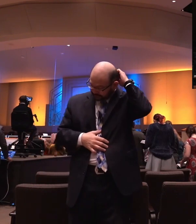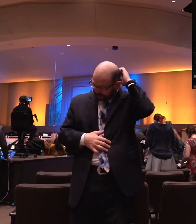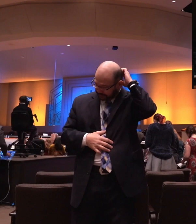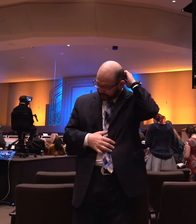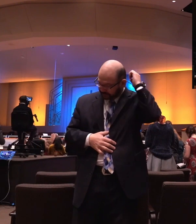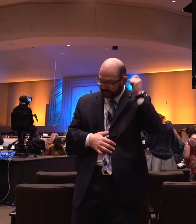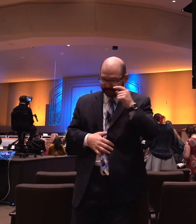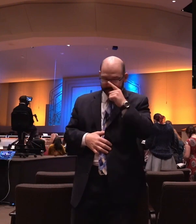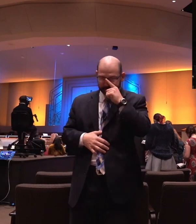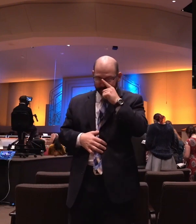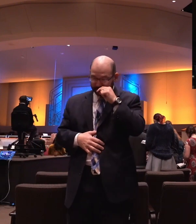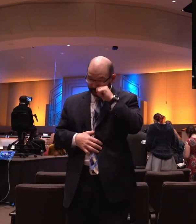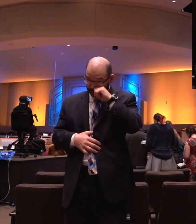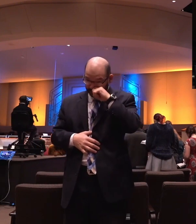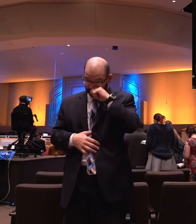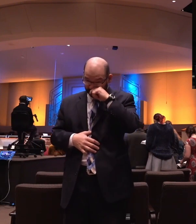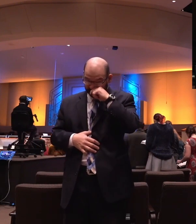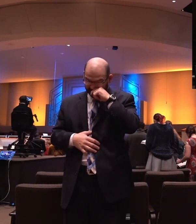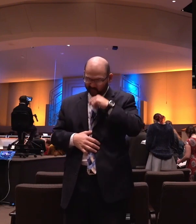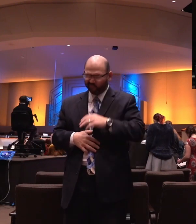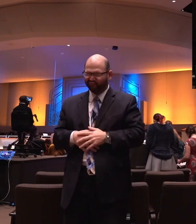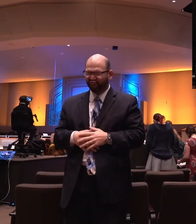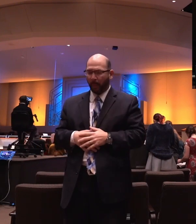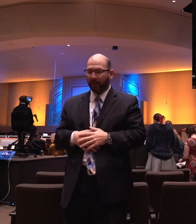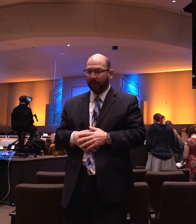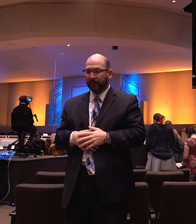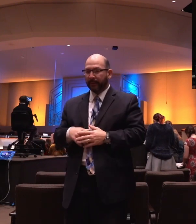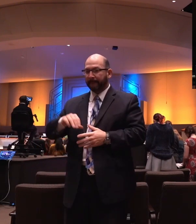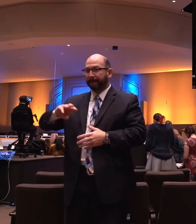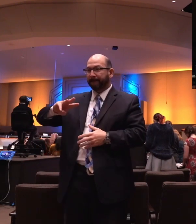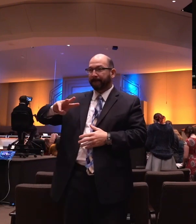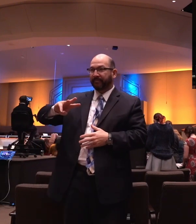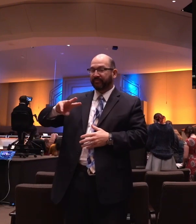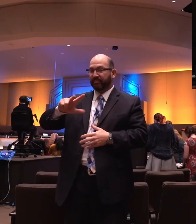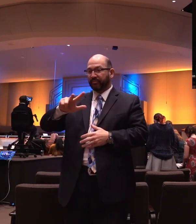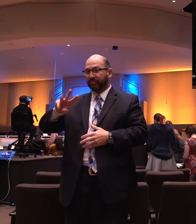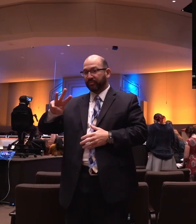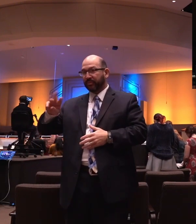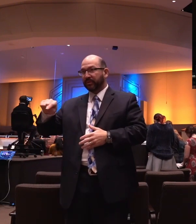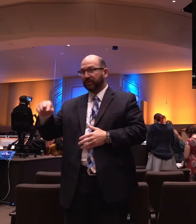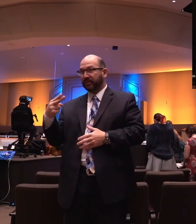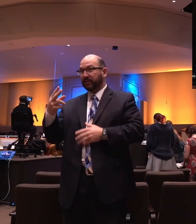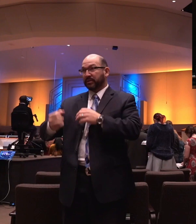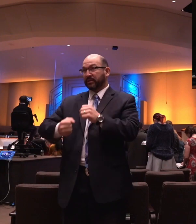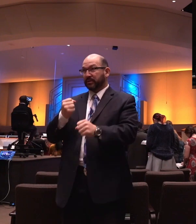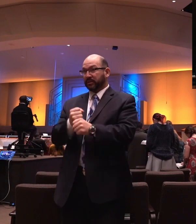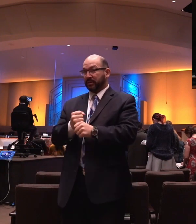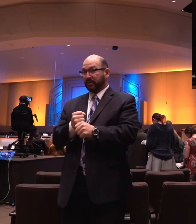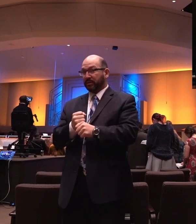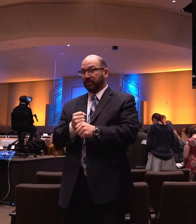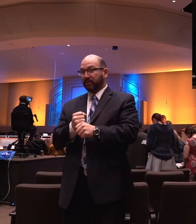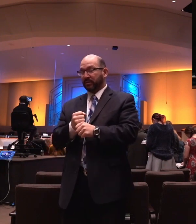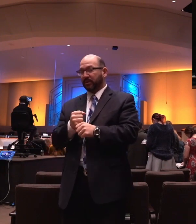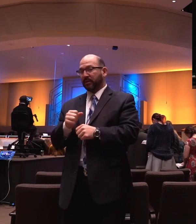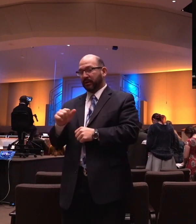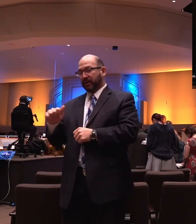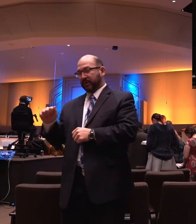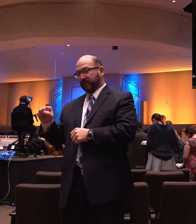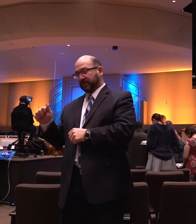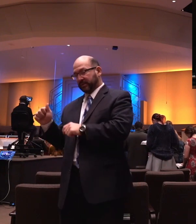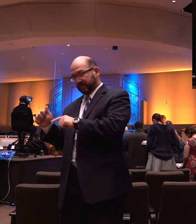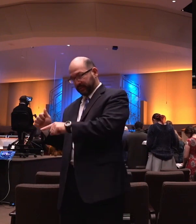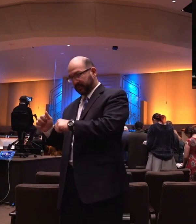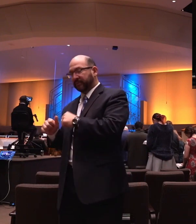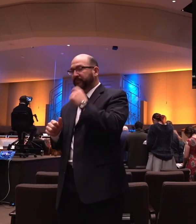2 Chronicles 16, verse 1. In the sixth and thirtieth year of the reign of Basha, king of Israel, came up